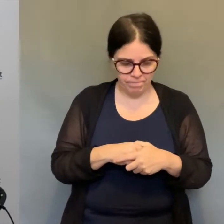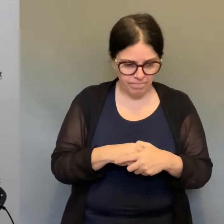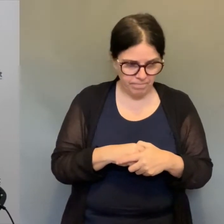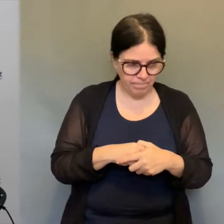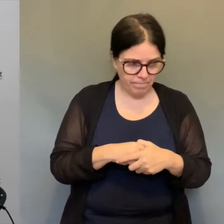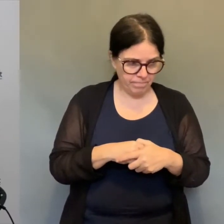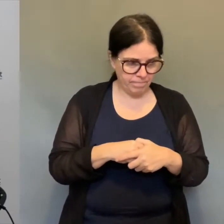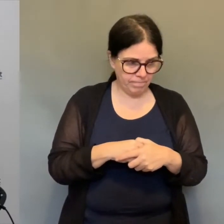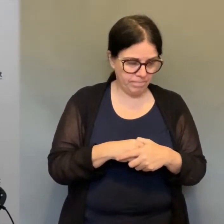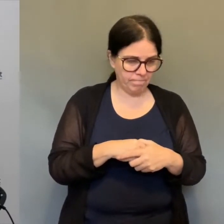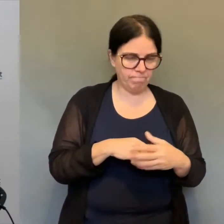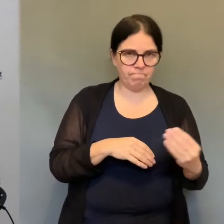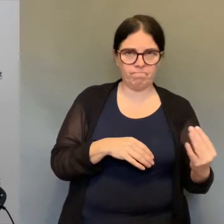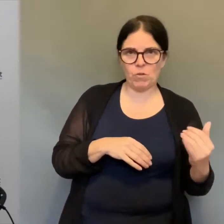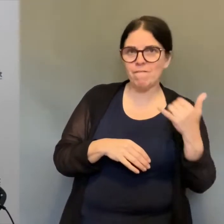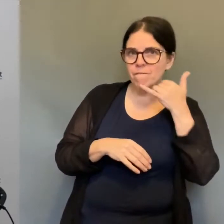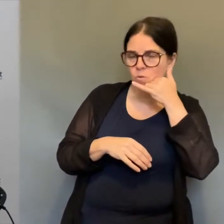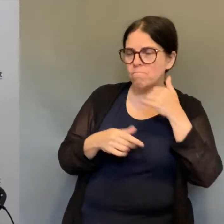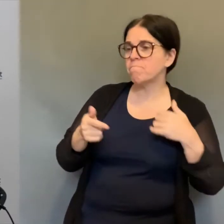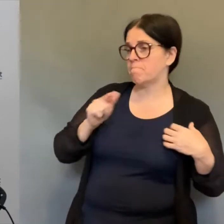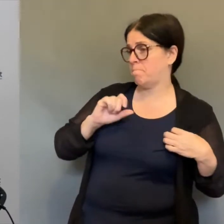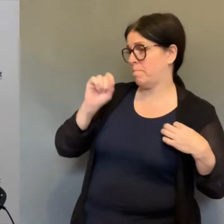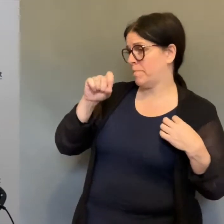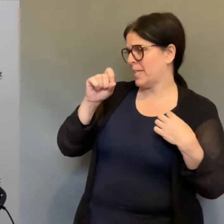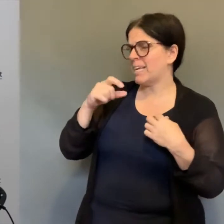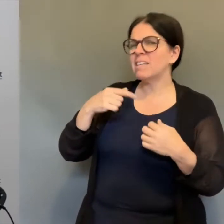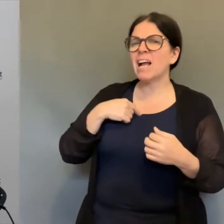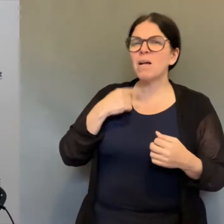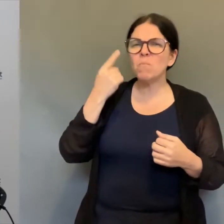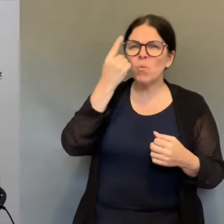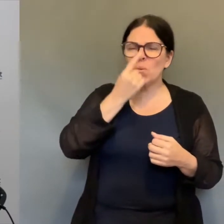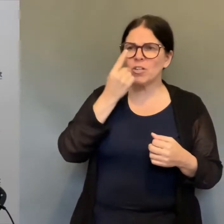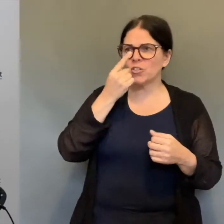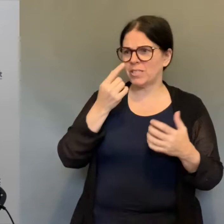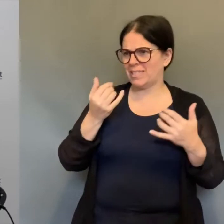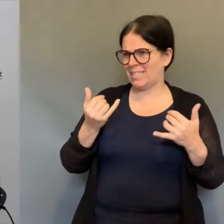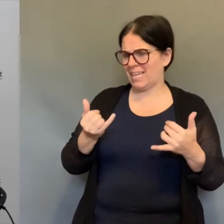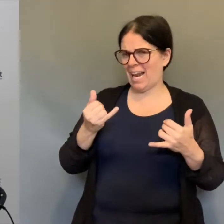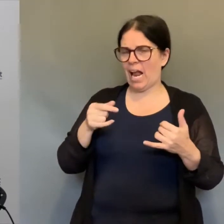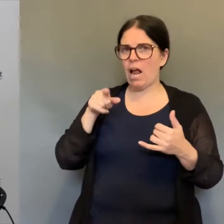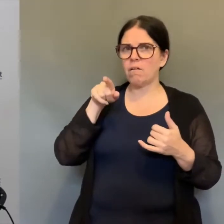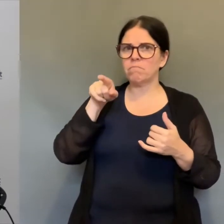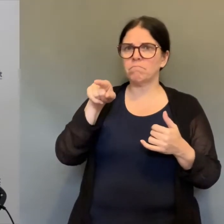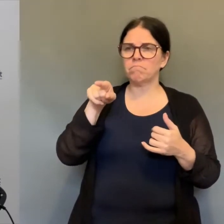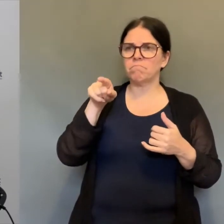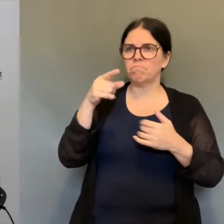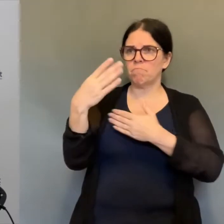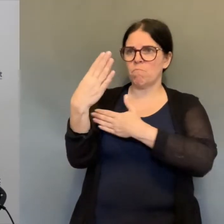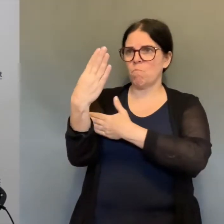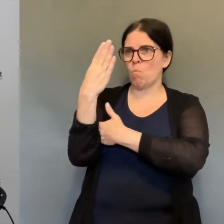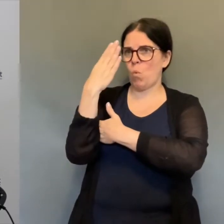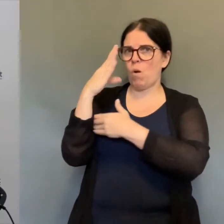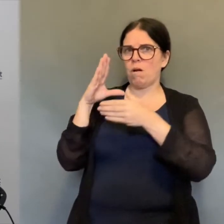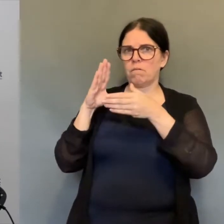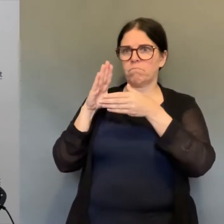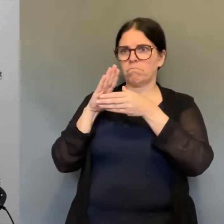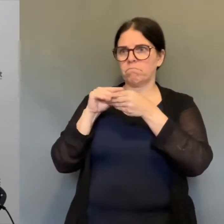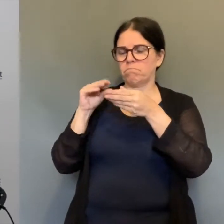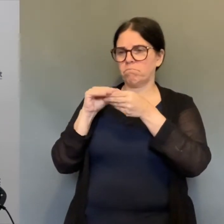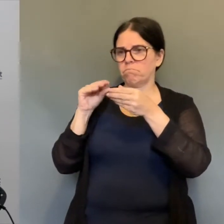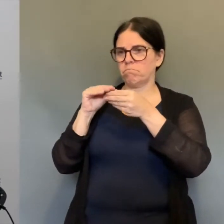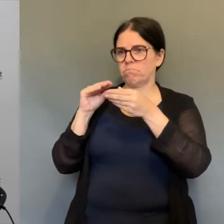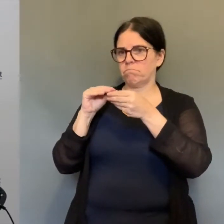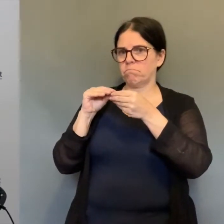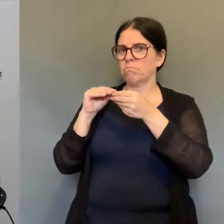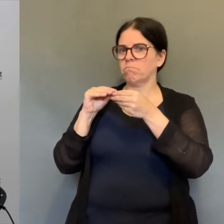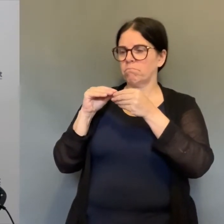obviously it is encouraging to see no death in the community. That's the goal. As far as the number of